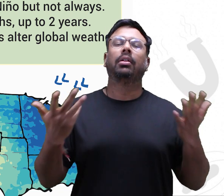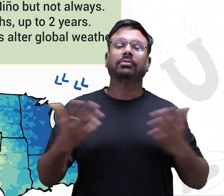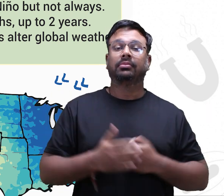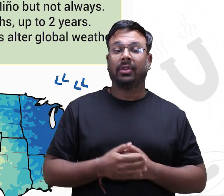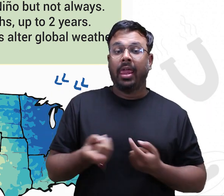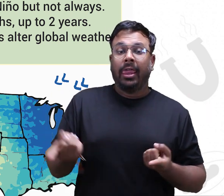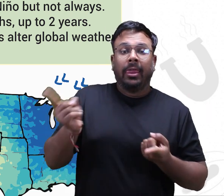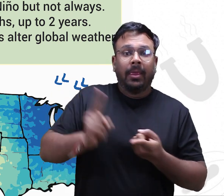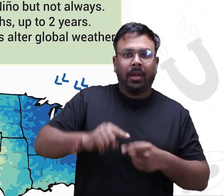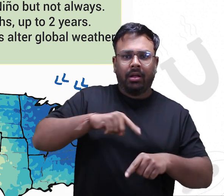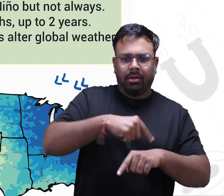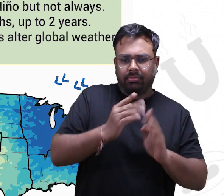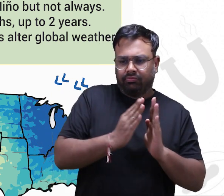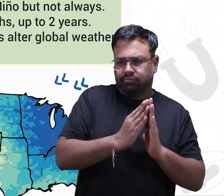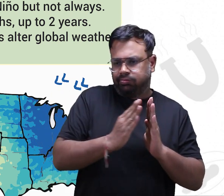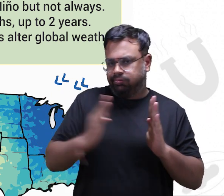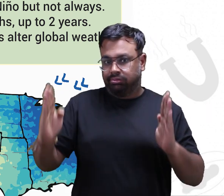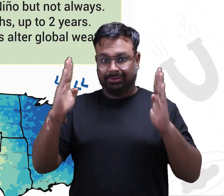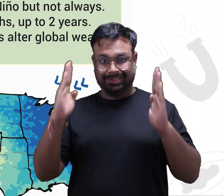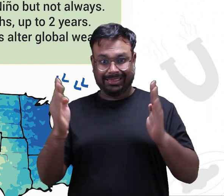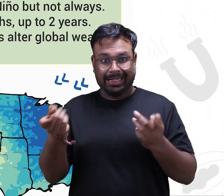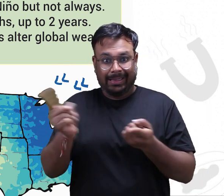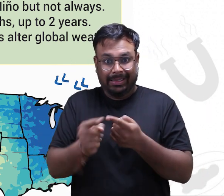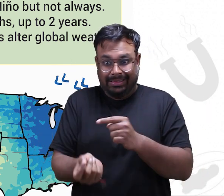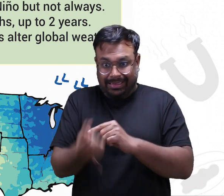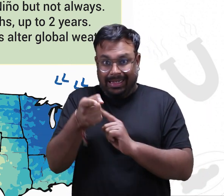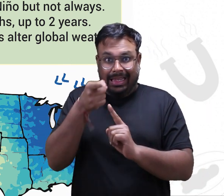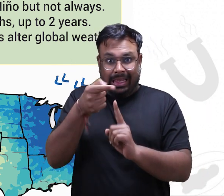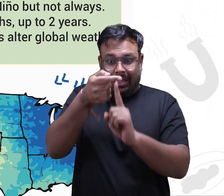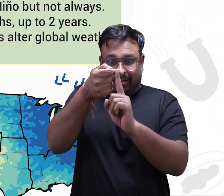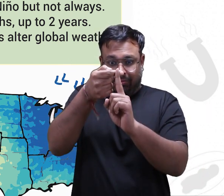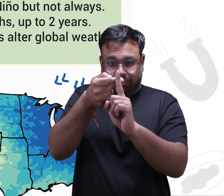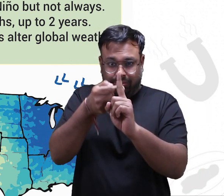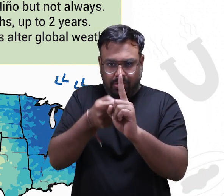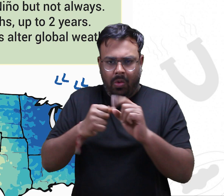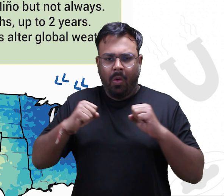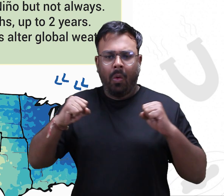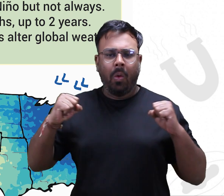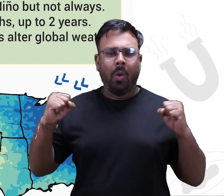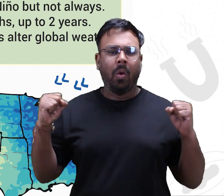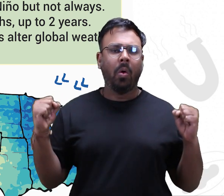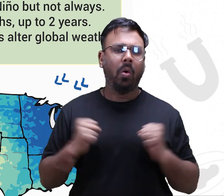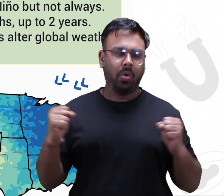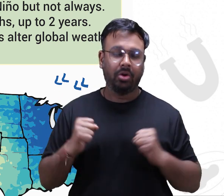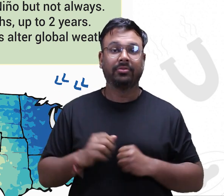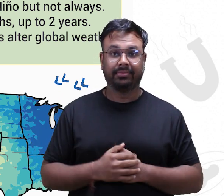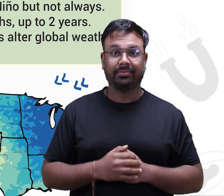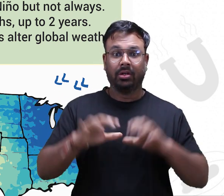La Nina refers to the periodic cooling of ocean surface